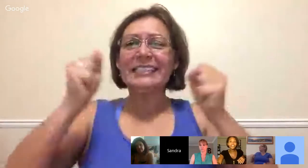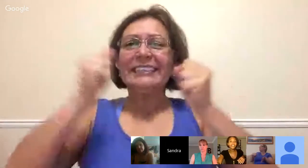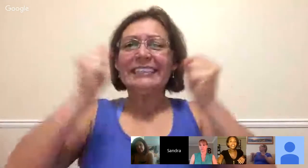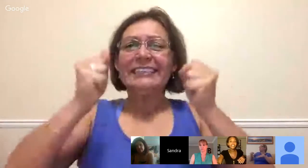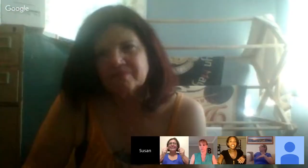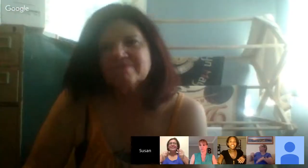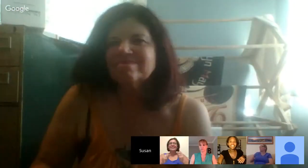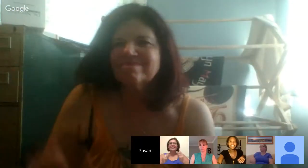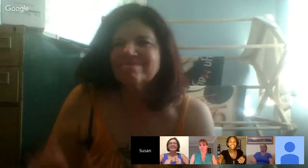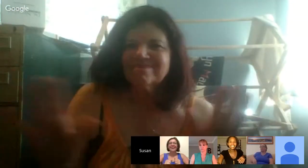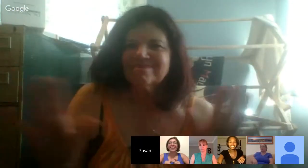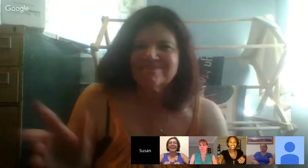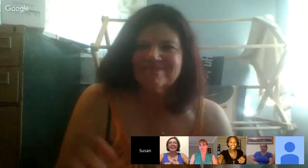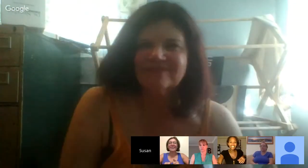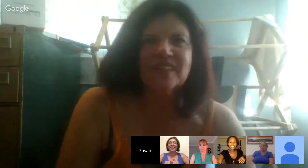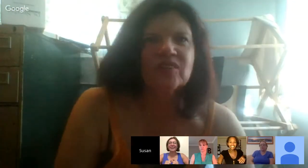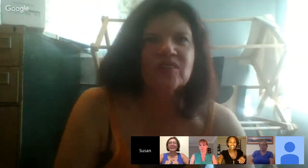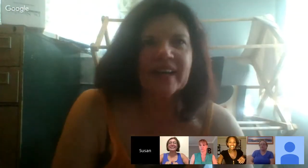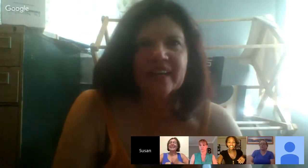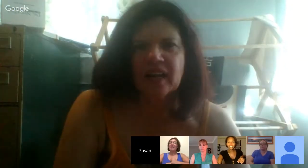Sue?